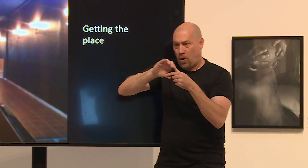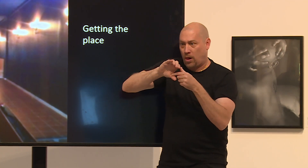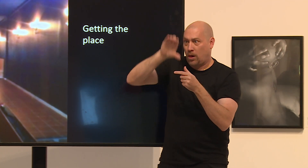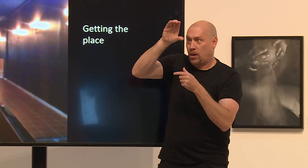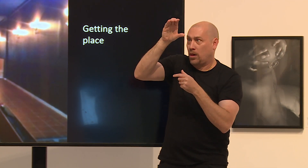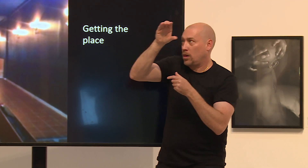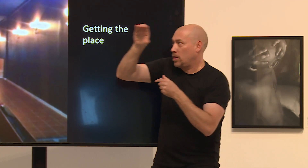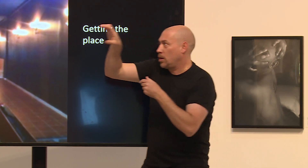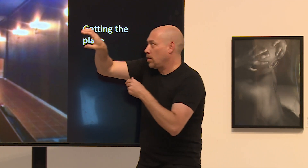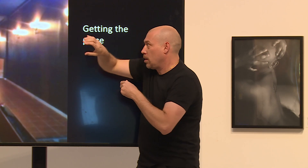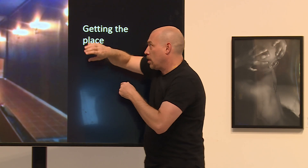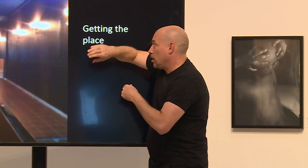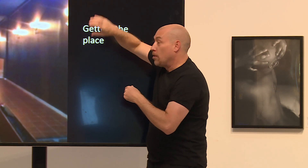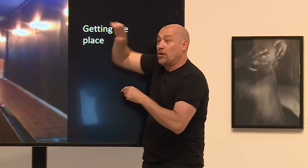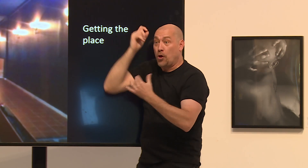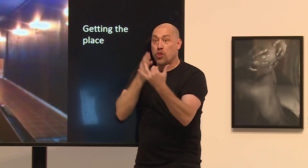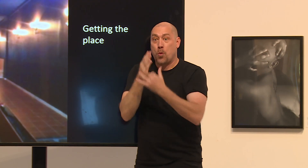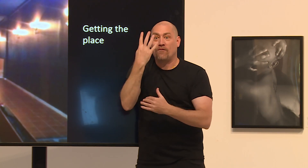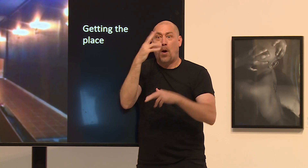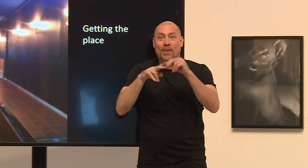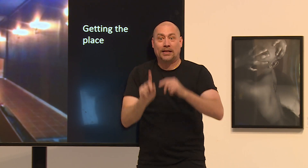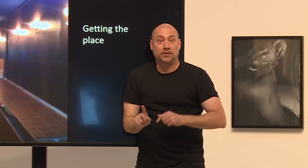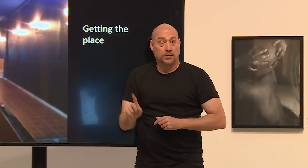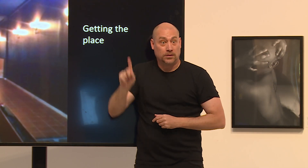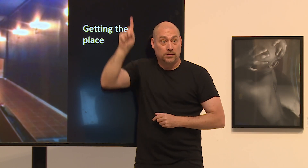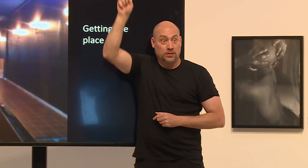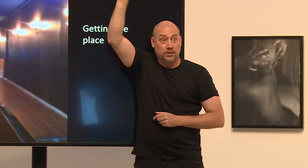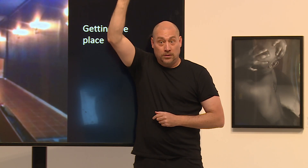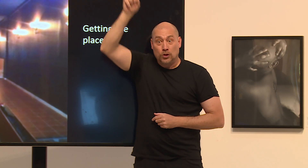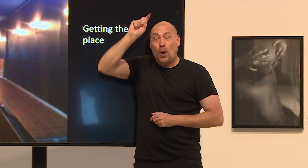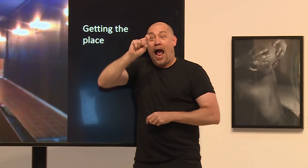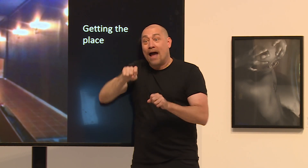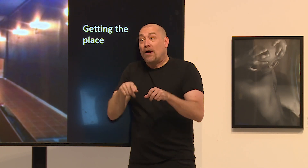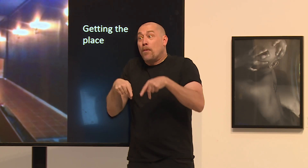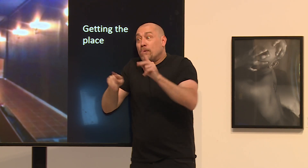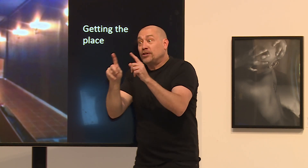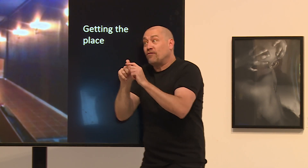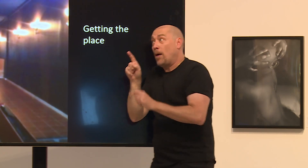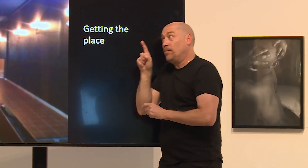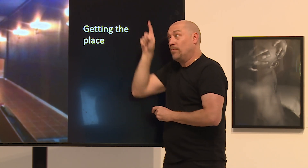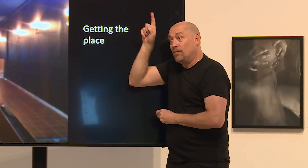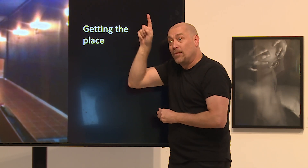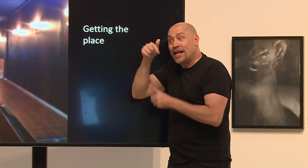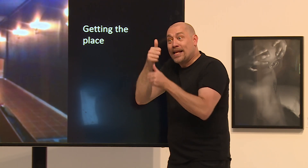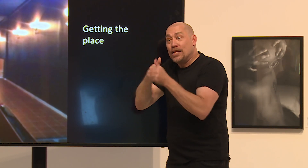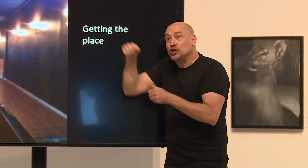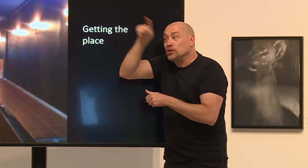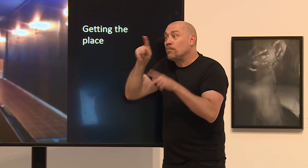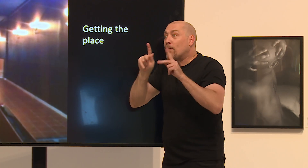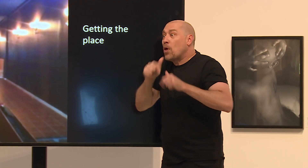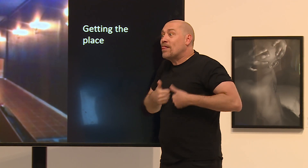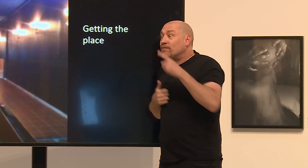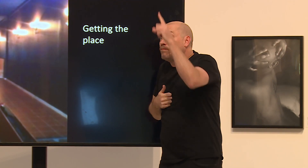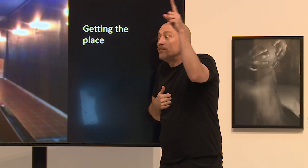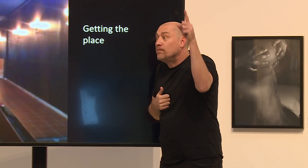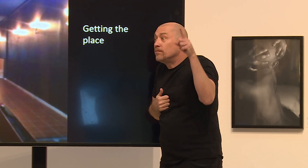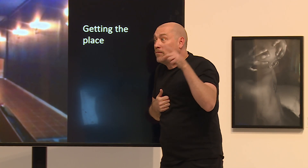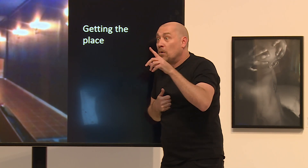$44,000 just to build the oven that we needed to allow the appropriate airflow to get the pizza the way we wanted